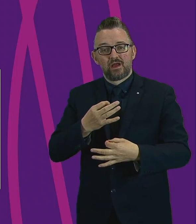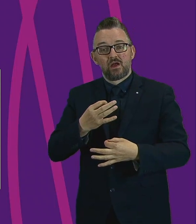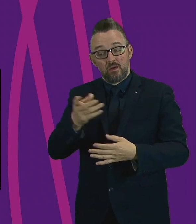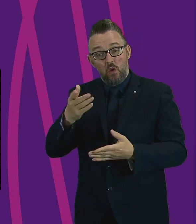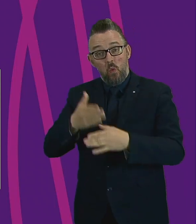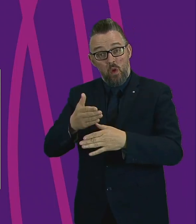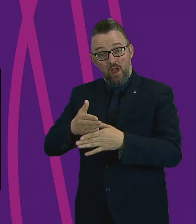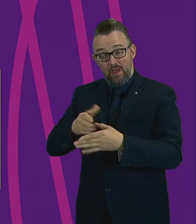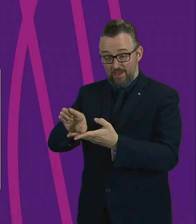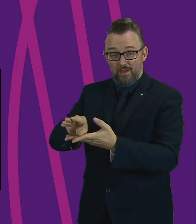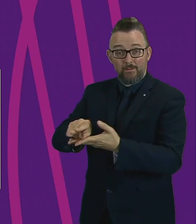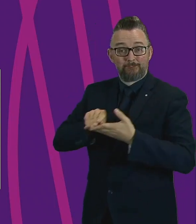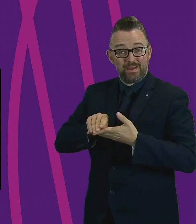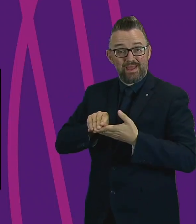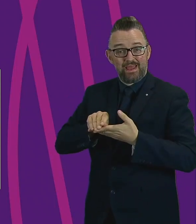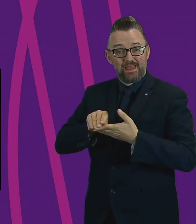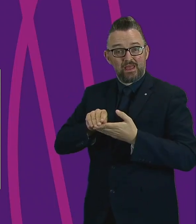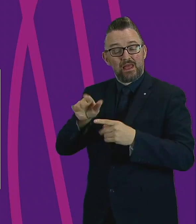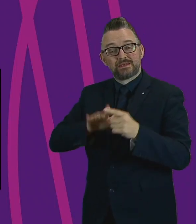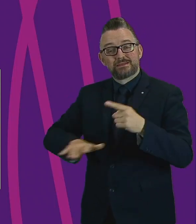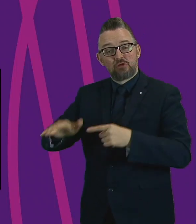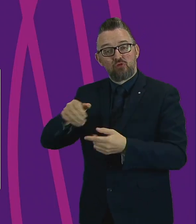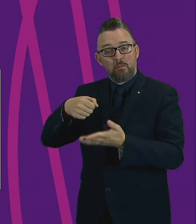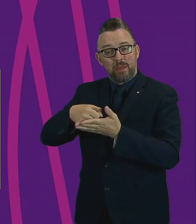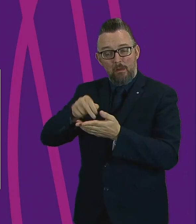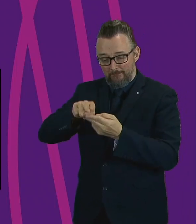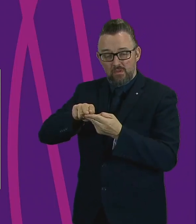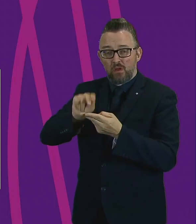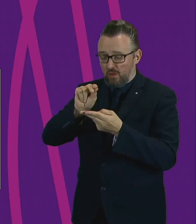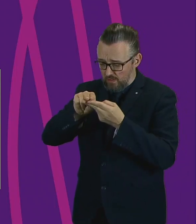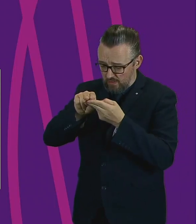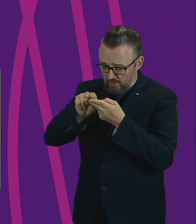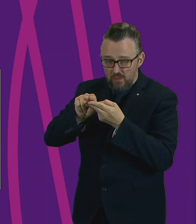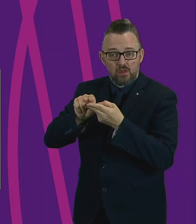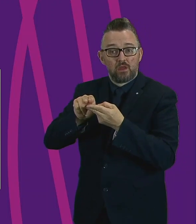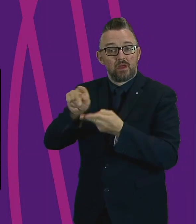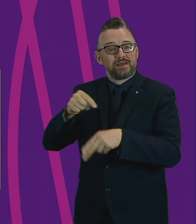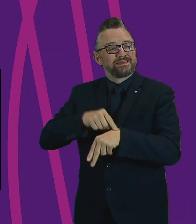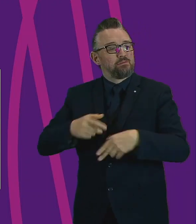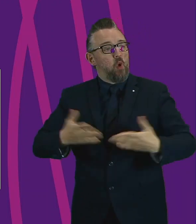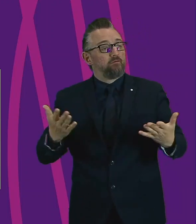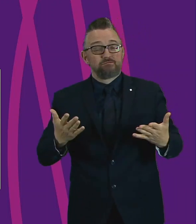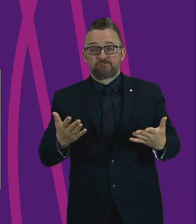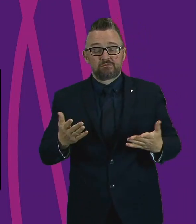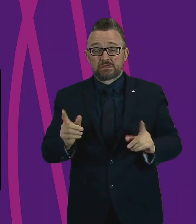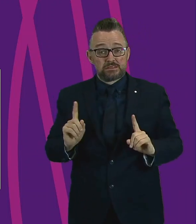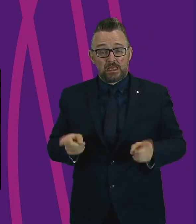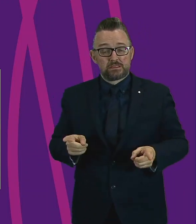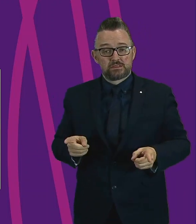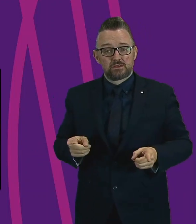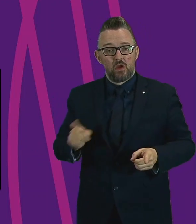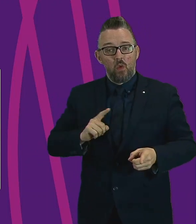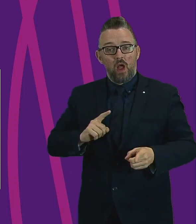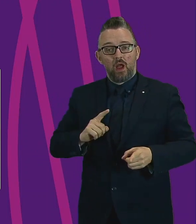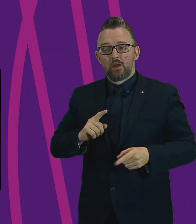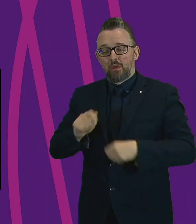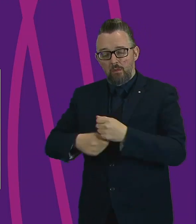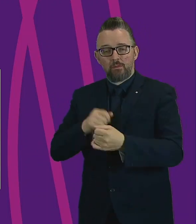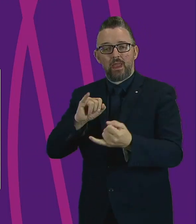or just above the national minimum wage. They cannot afford to take time off because they'll go into statutory sick